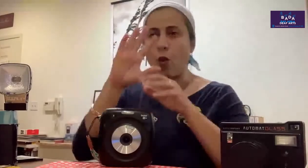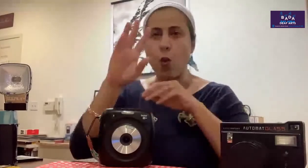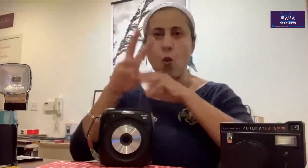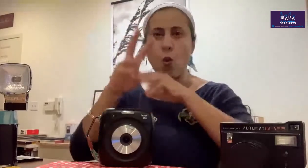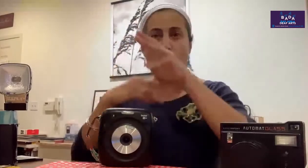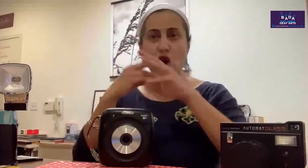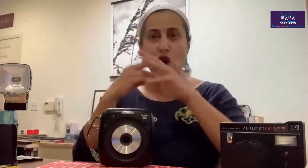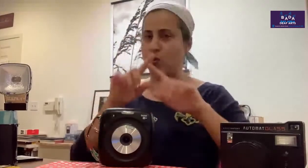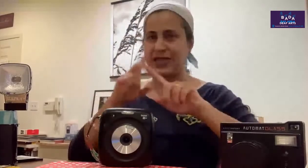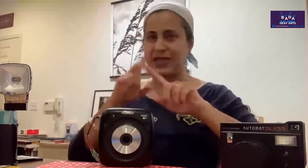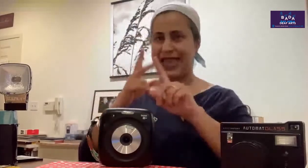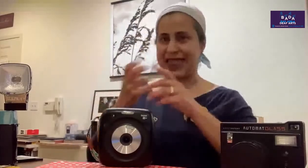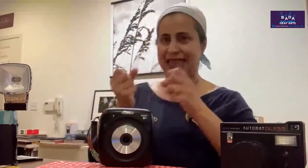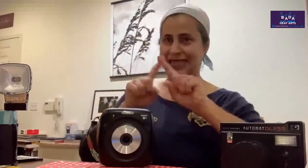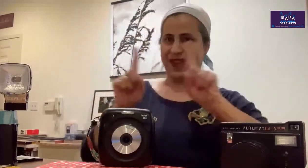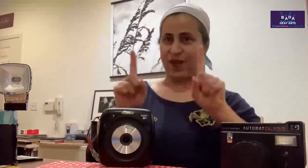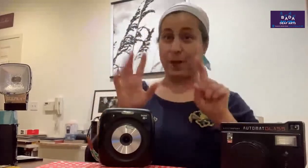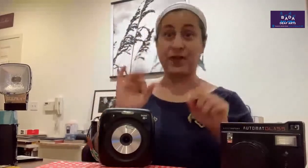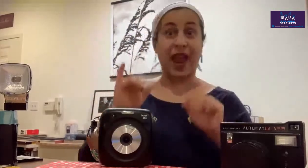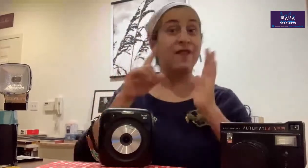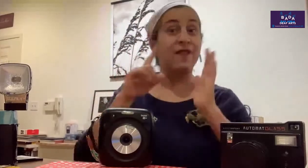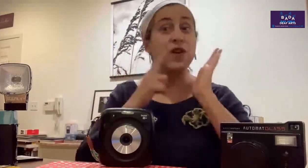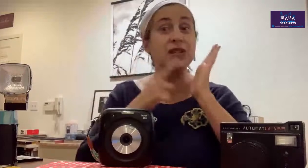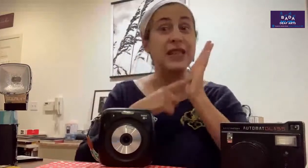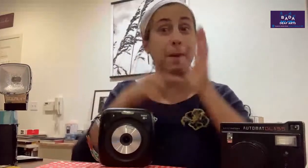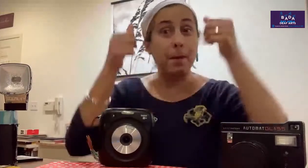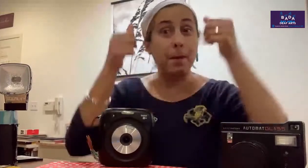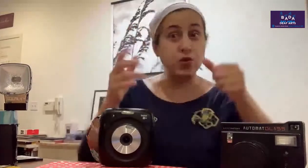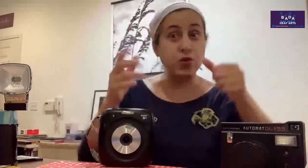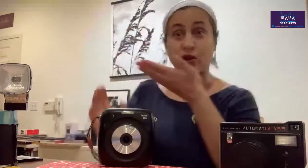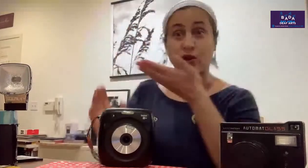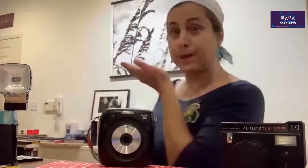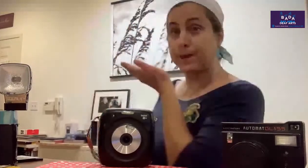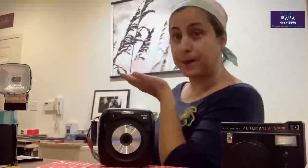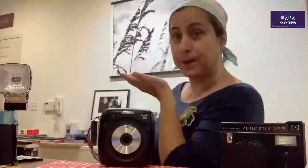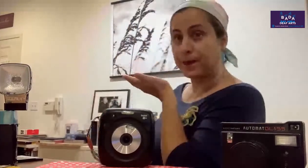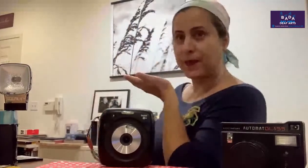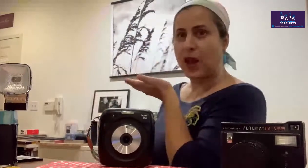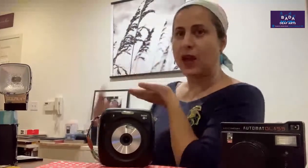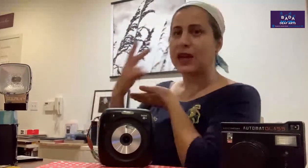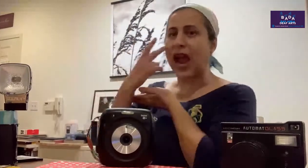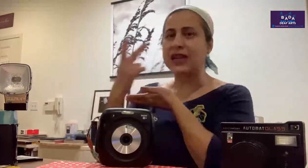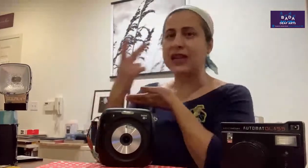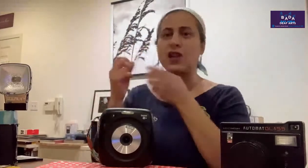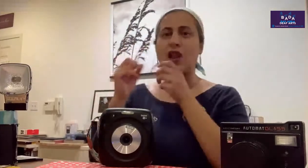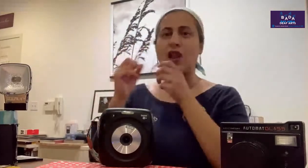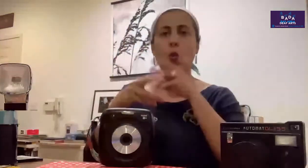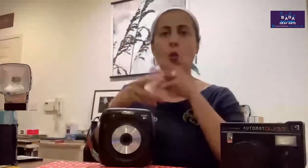And it does often depend on the context. For example, this photograph behind me,